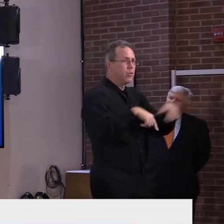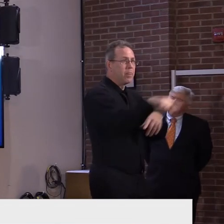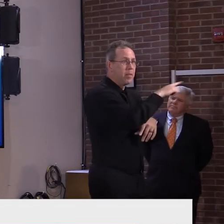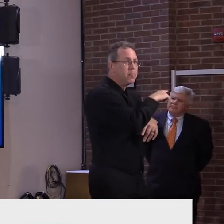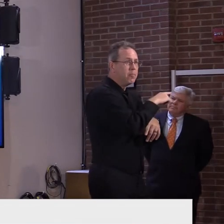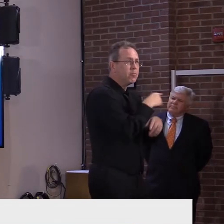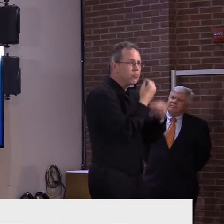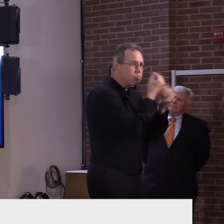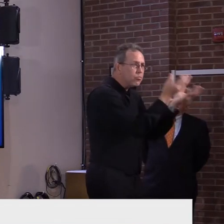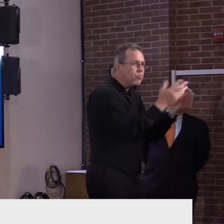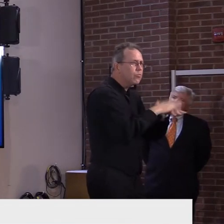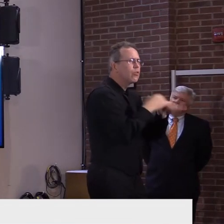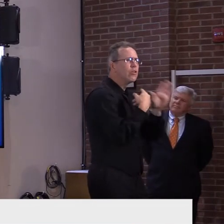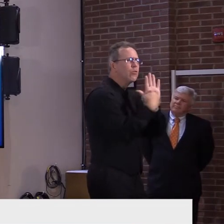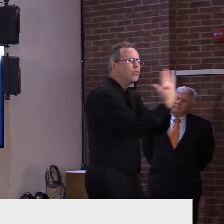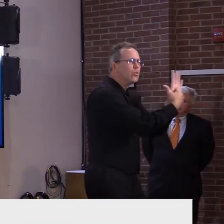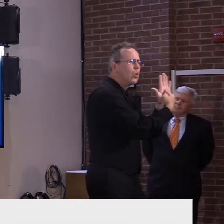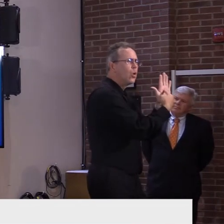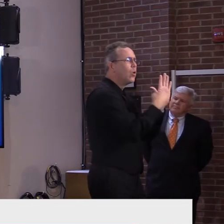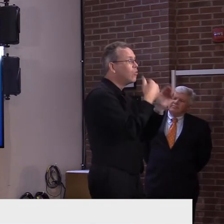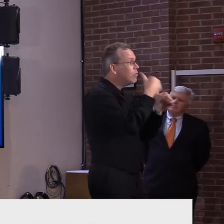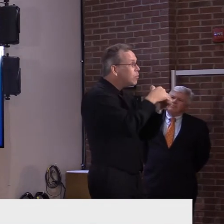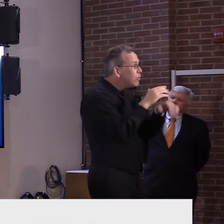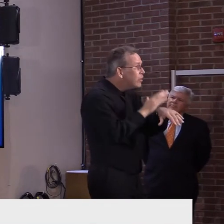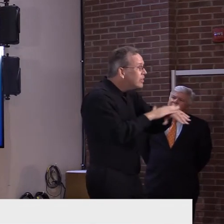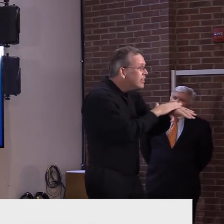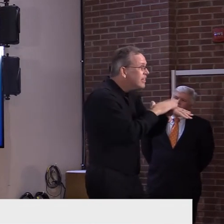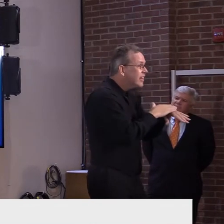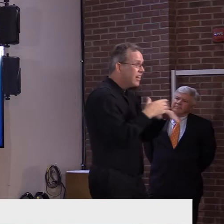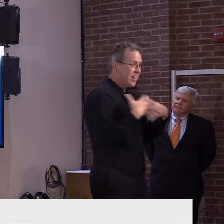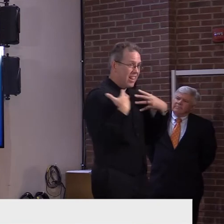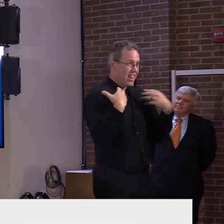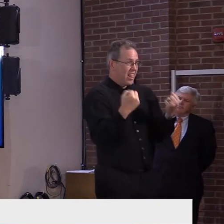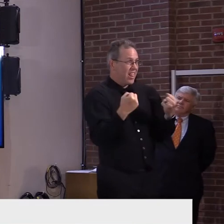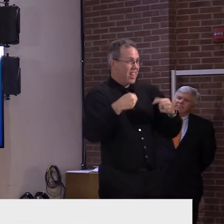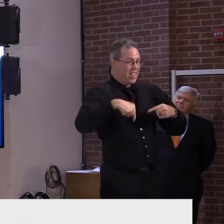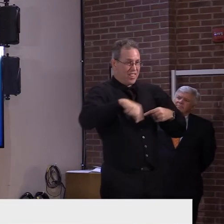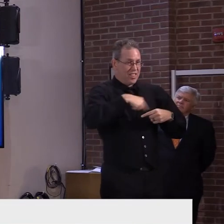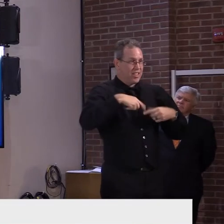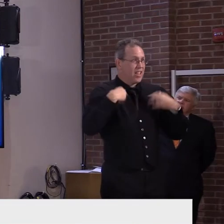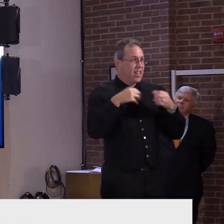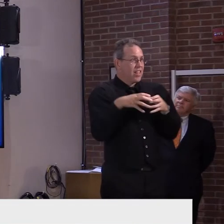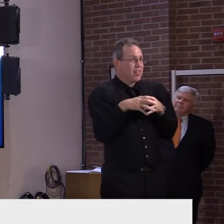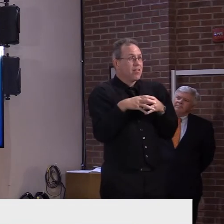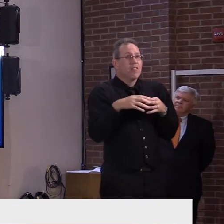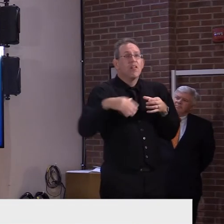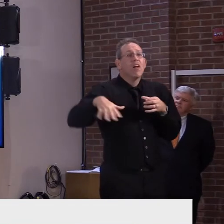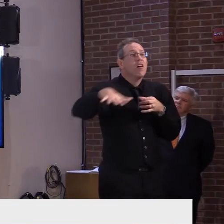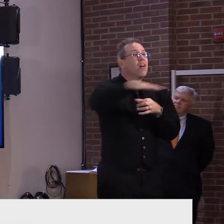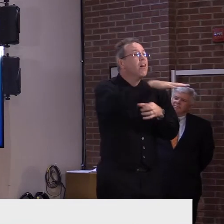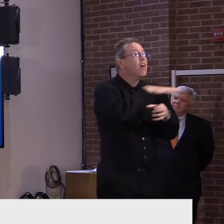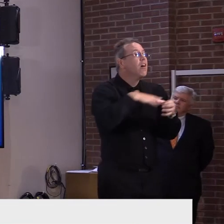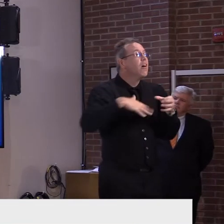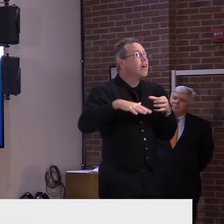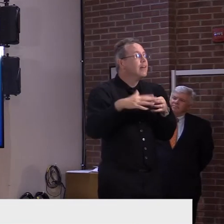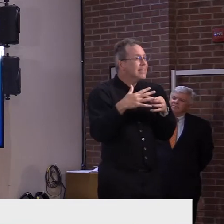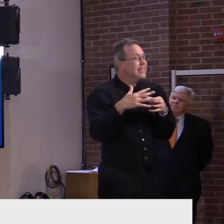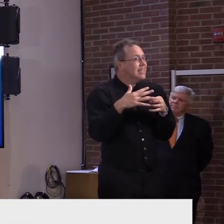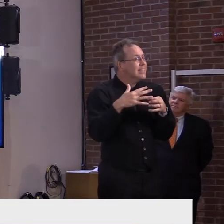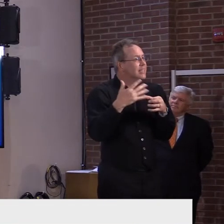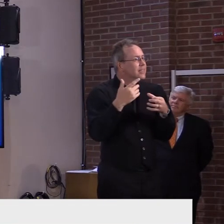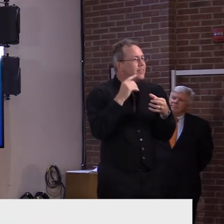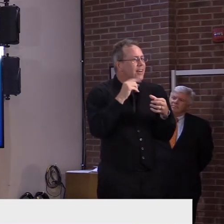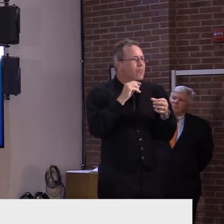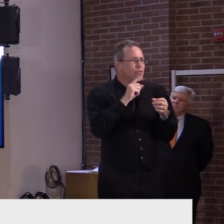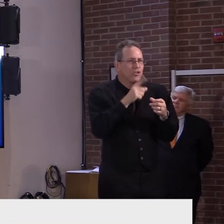we don't operate in a vacuum. We are not the ones who are in total control of everything that happens during the pandemic. It's a